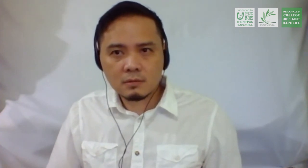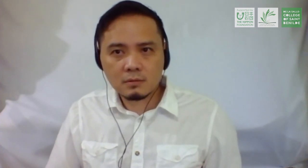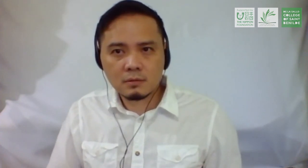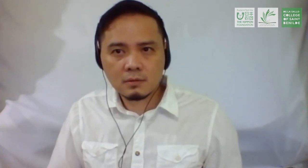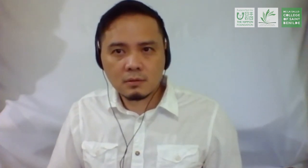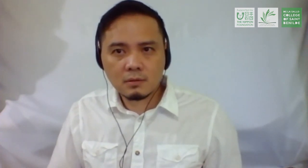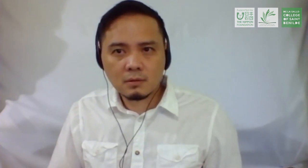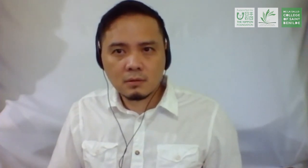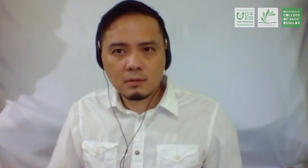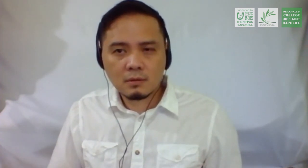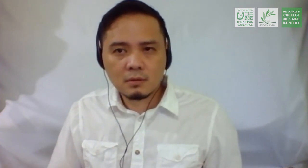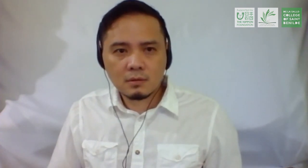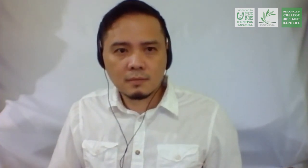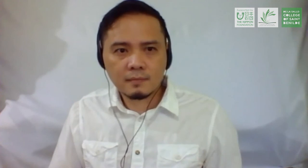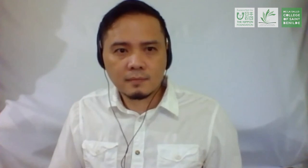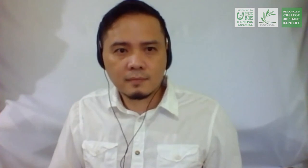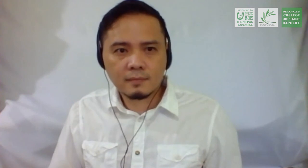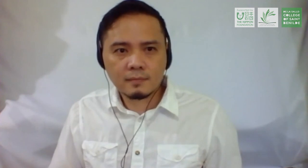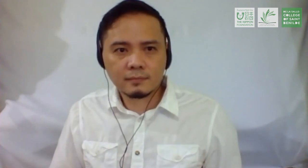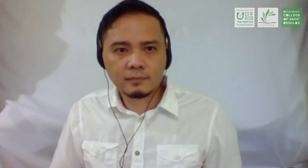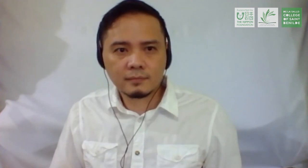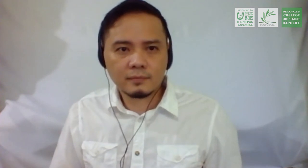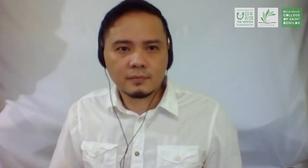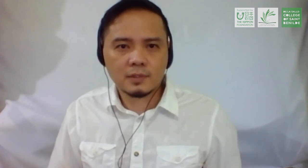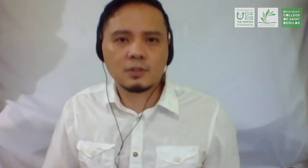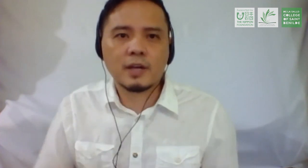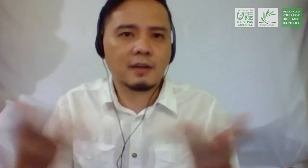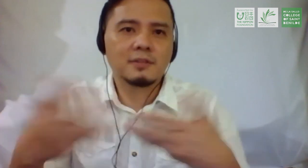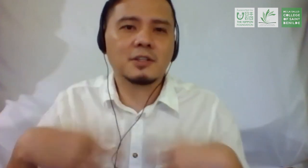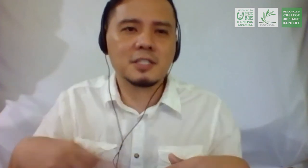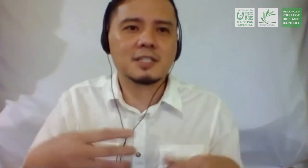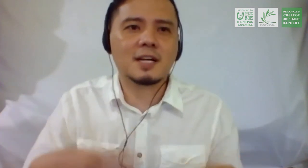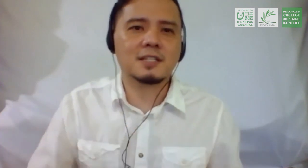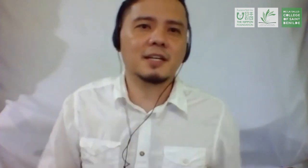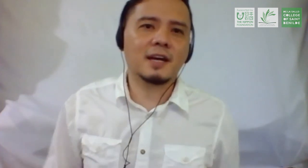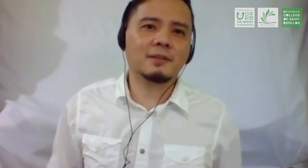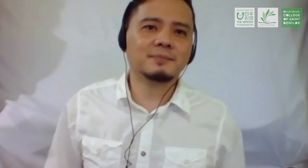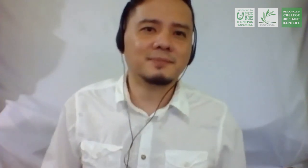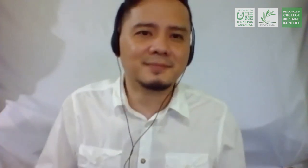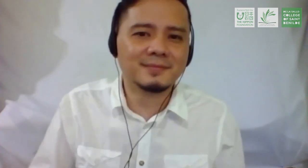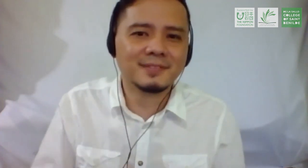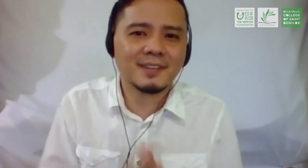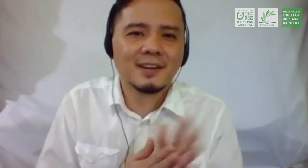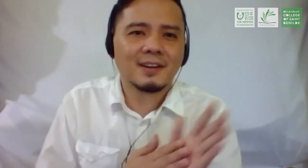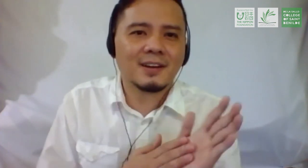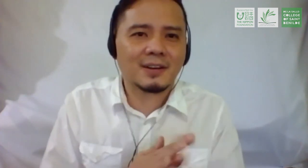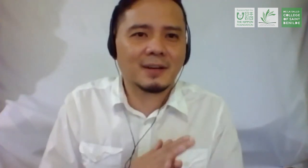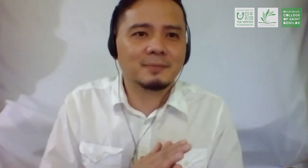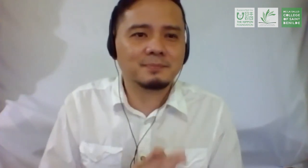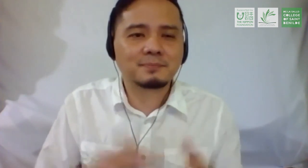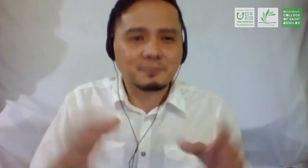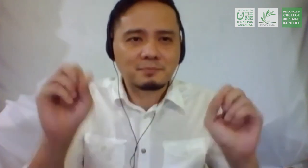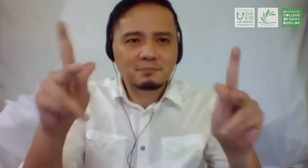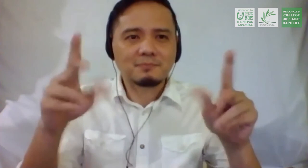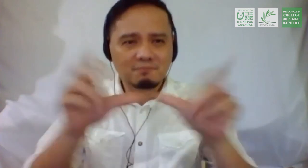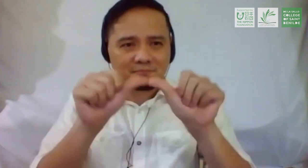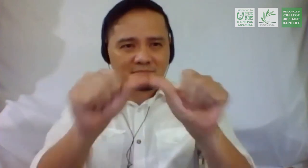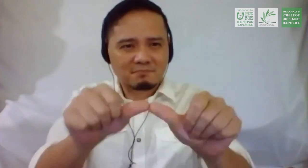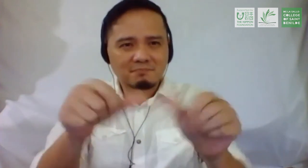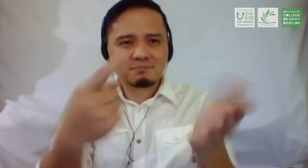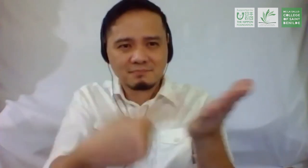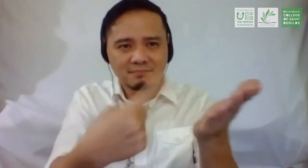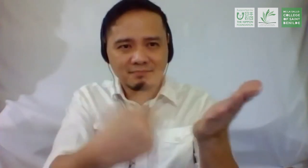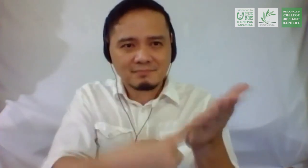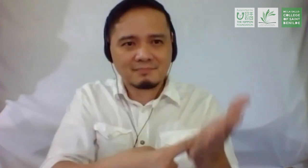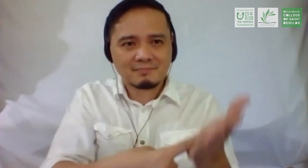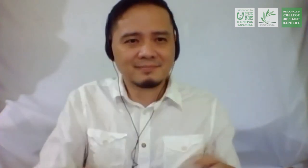So yeah, they're just discussing it now. Yeah, so Okay. we need to talk about that